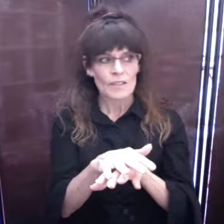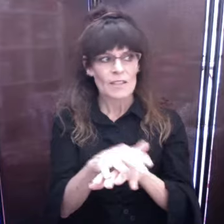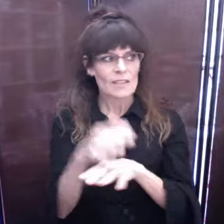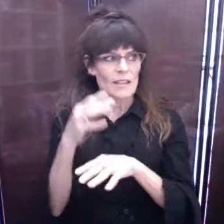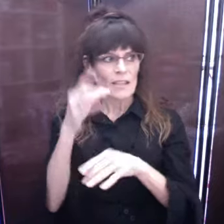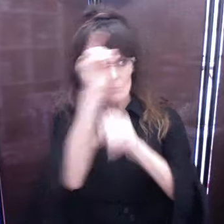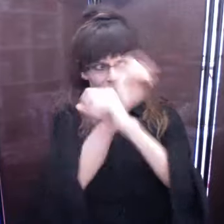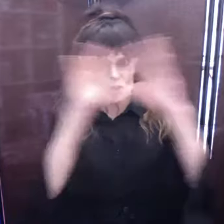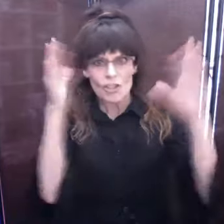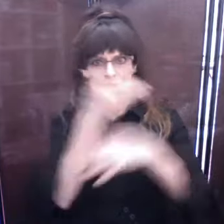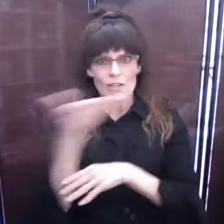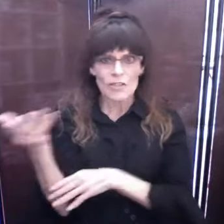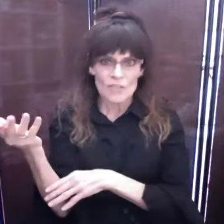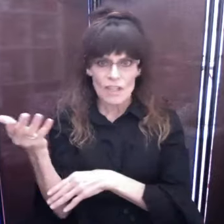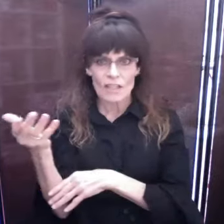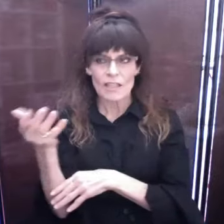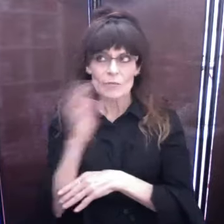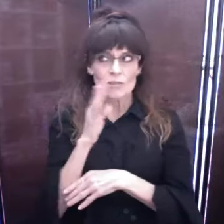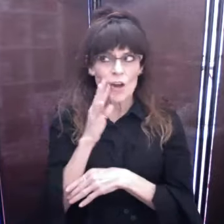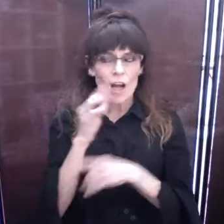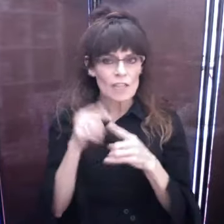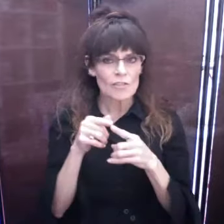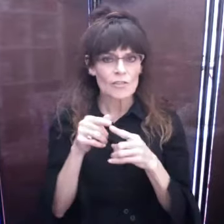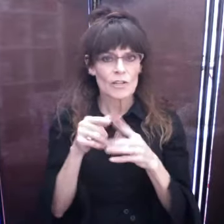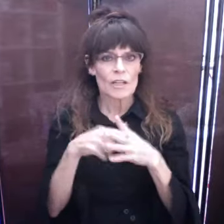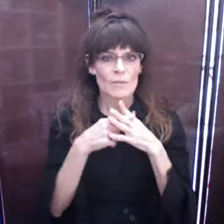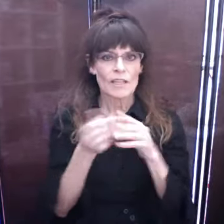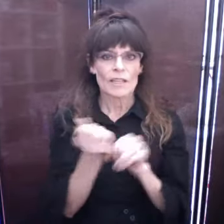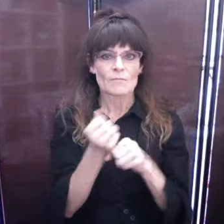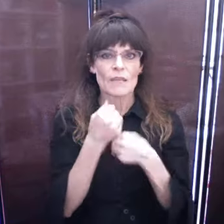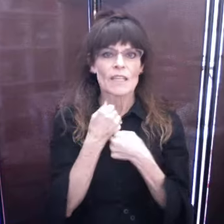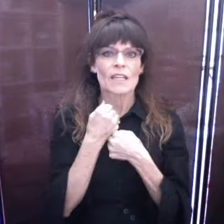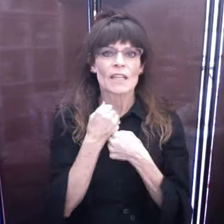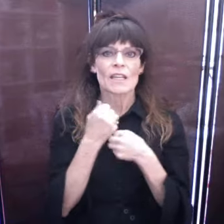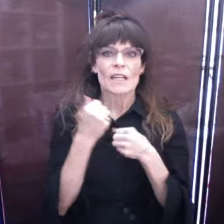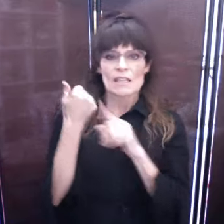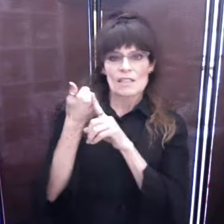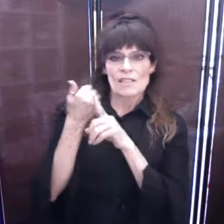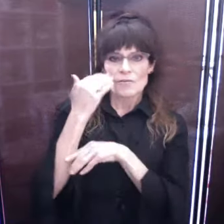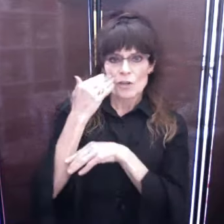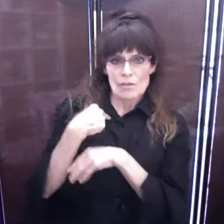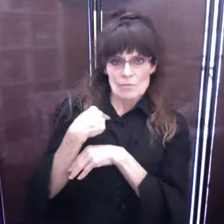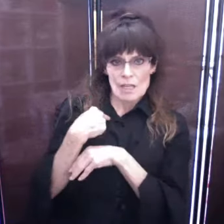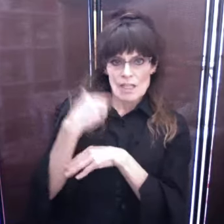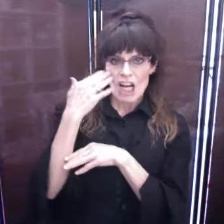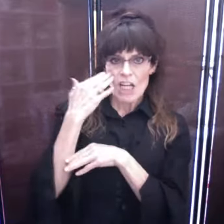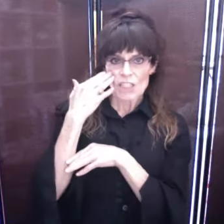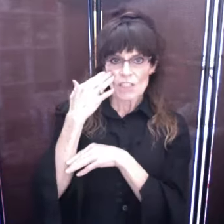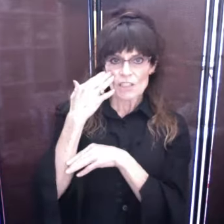thing that I began talking to began making a revelation to me. Our book says the consciousness of your belief is sure to come to you later.